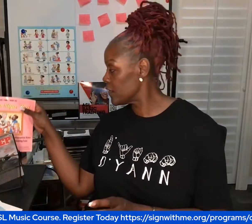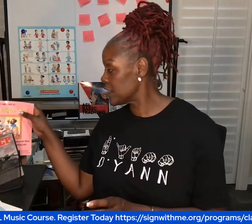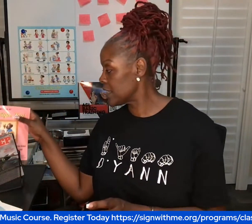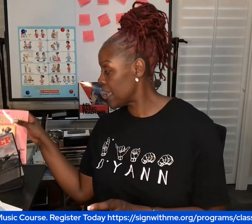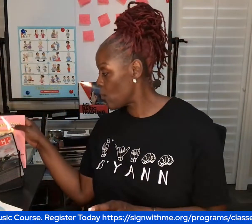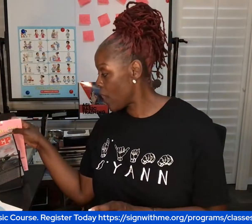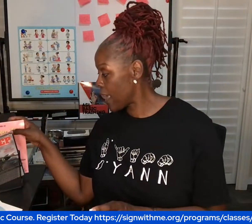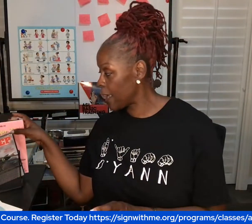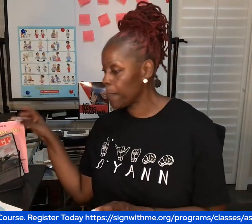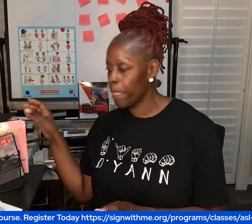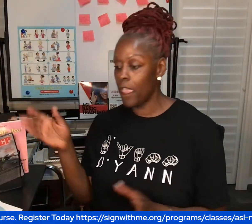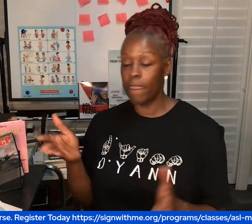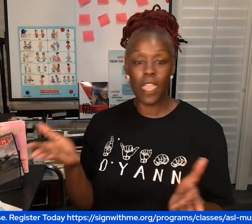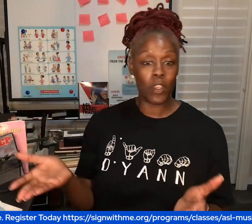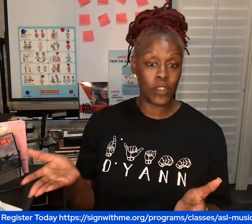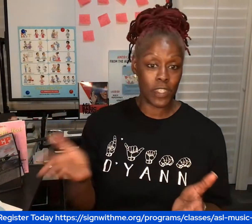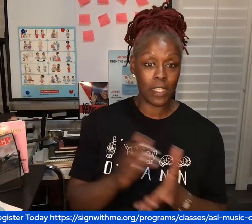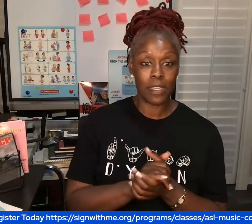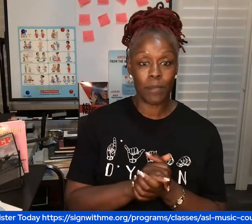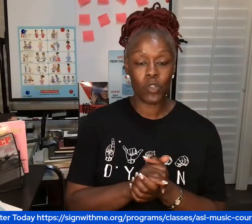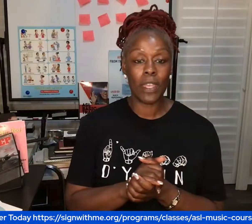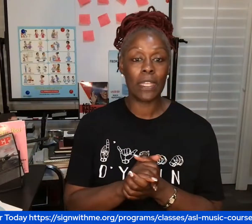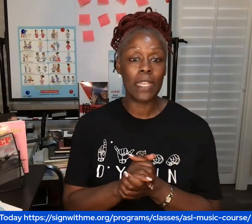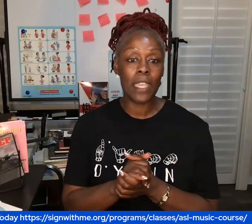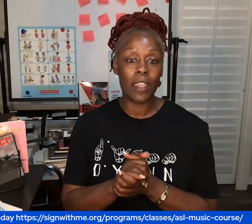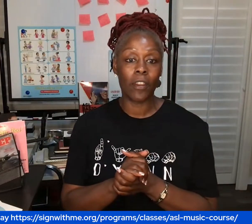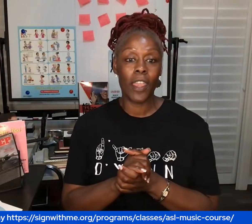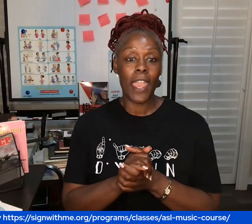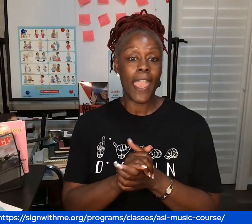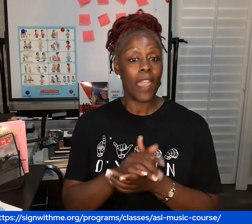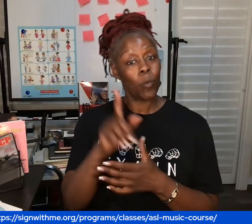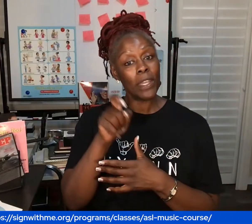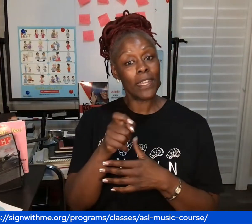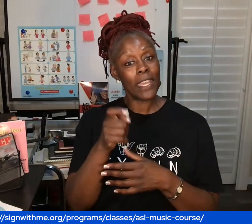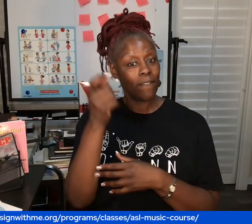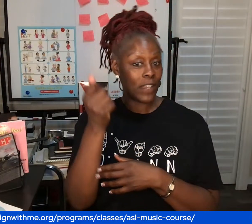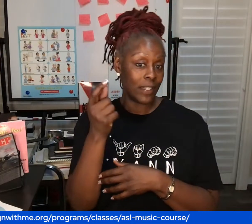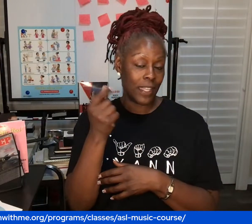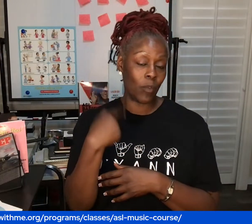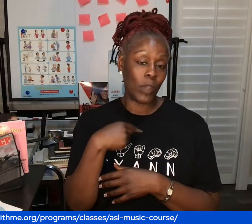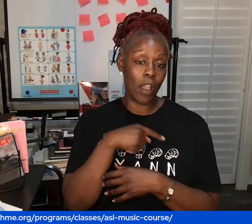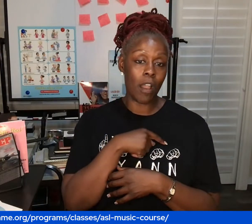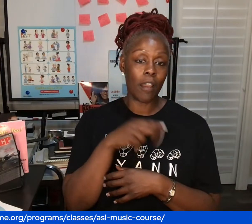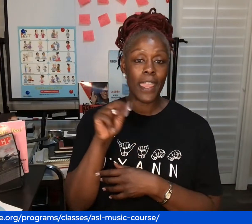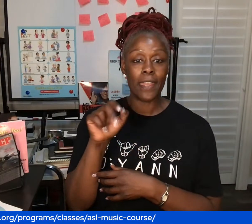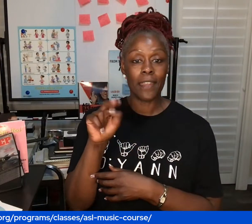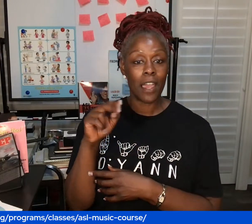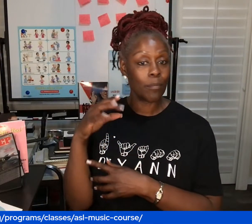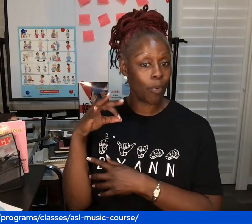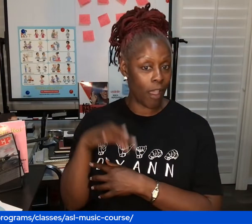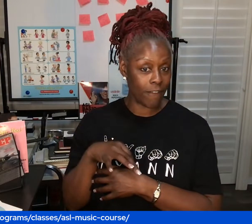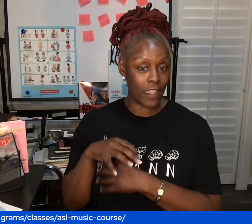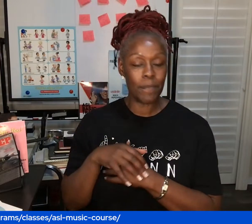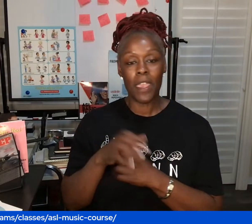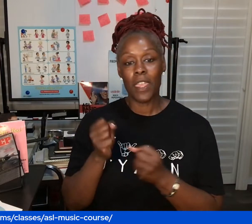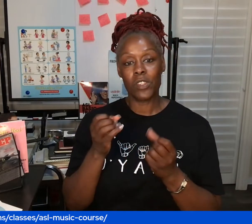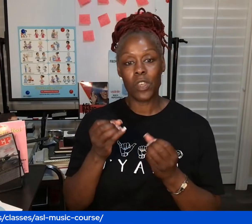the same way that you see demonstrated here. And we need funding. We are a nonprofit. And so